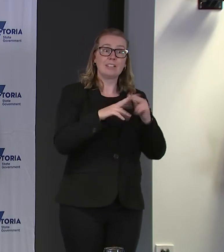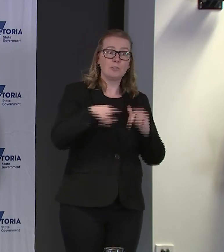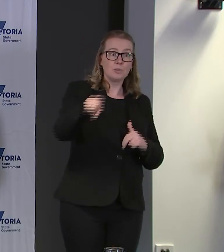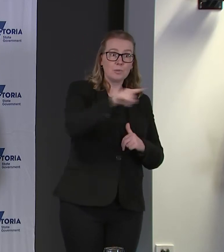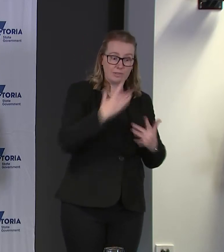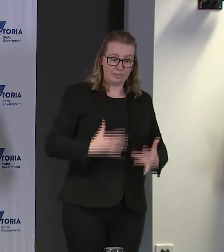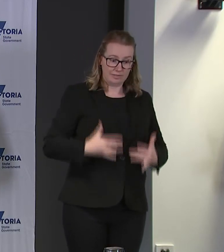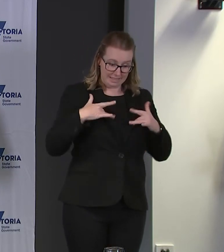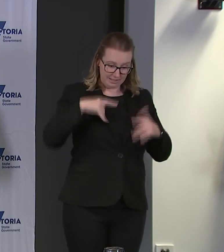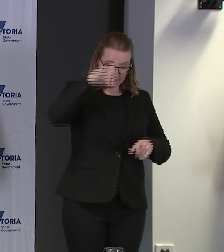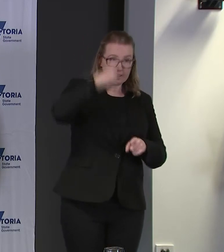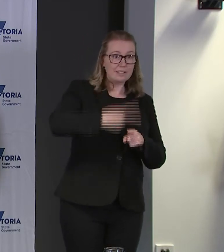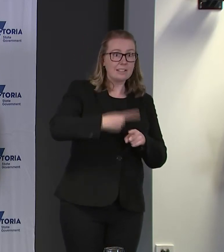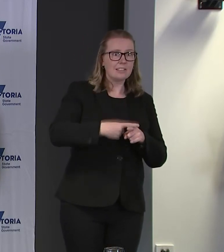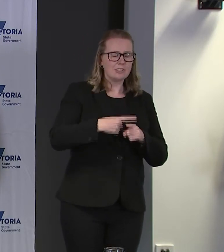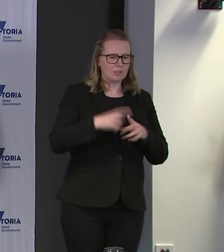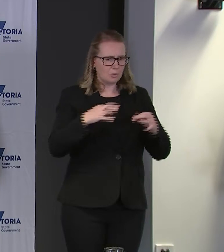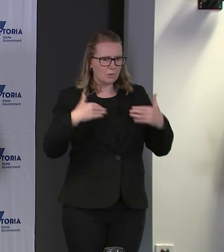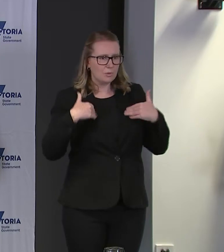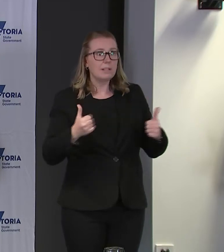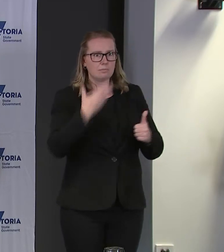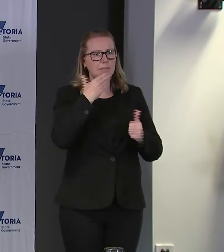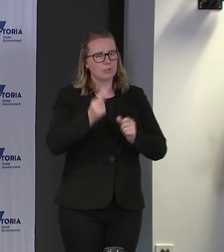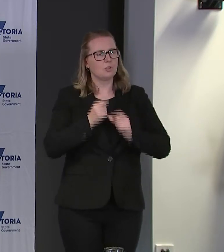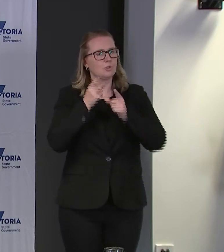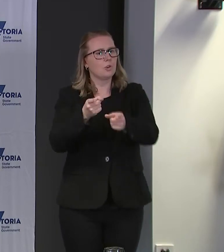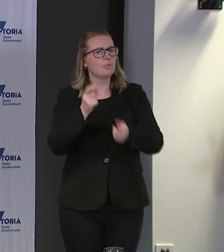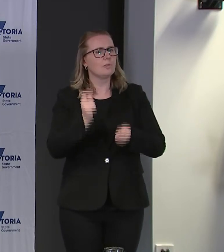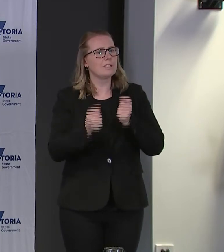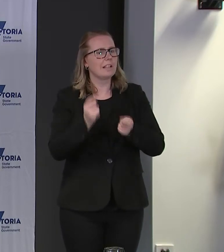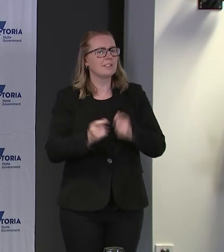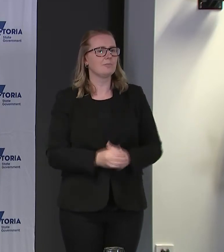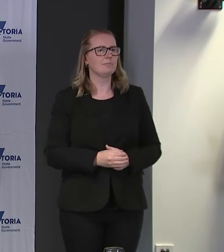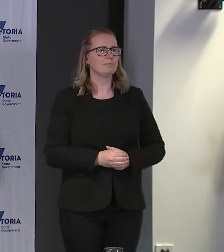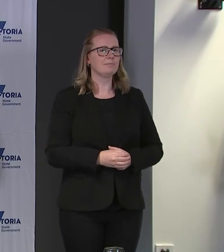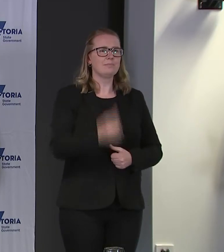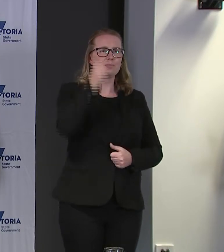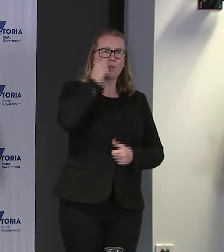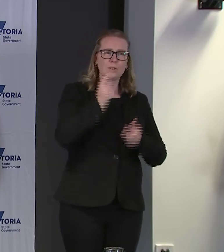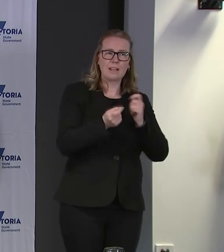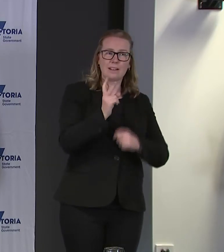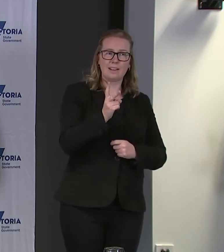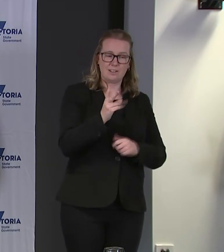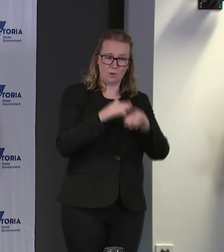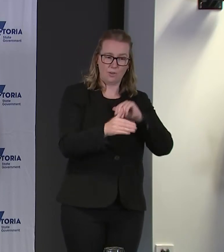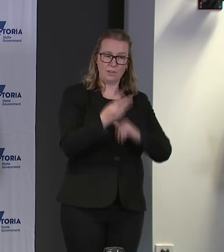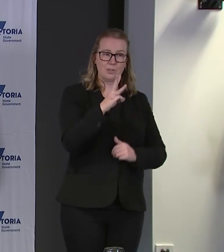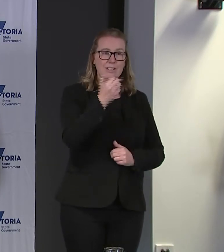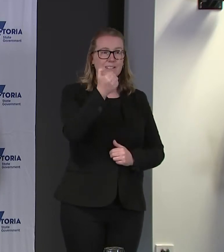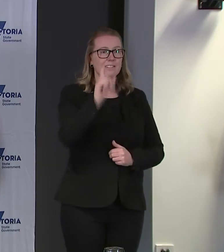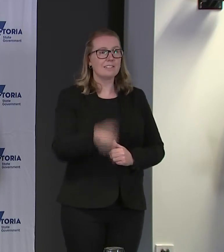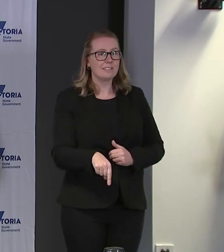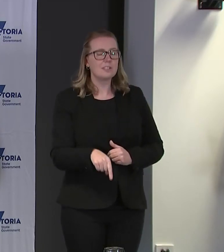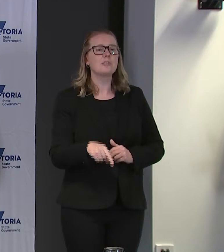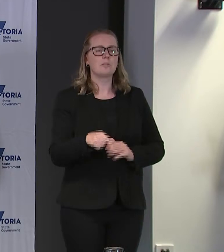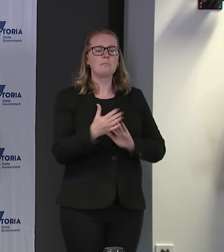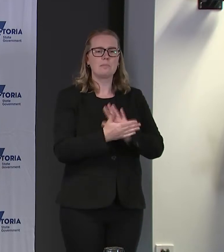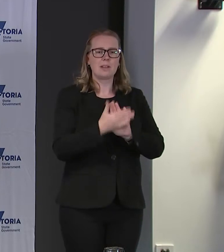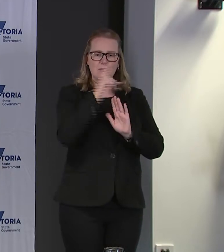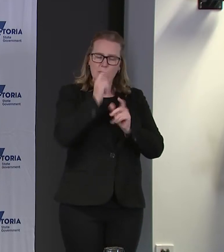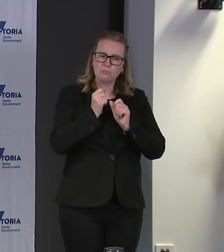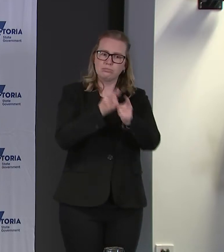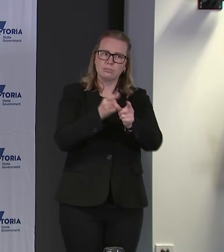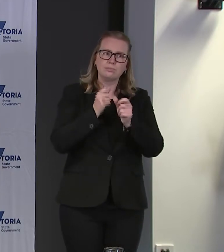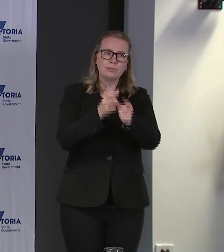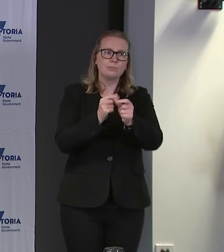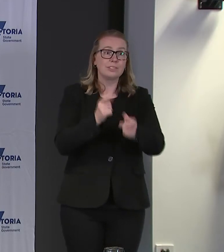see over 35,000 tests today, that testing remains extremely strong. That's probably half of all symptomatic